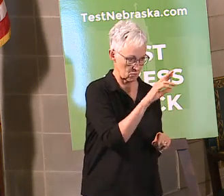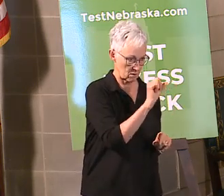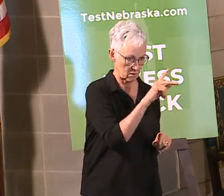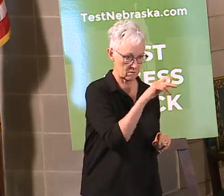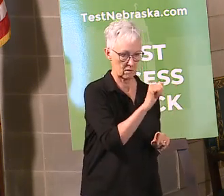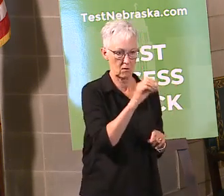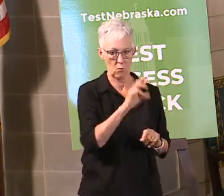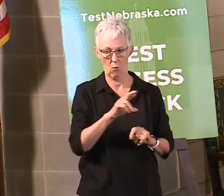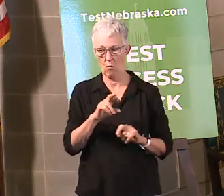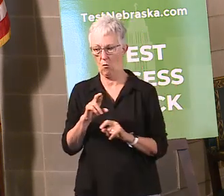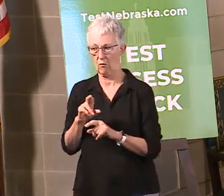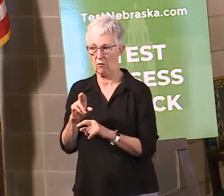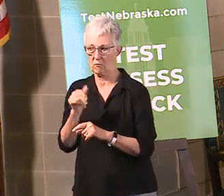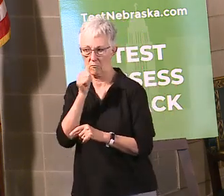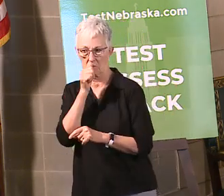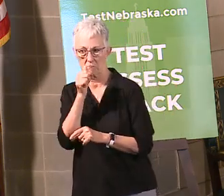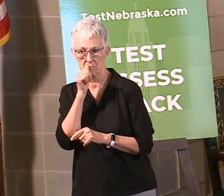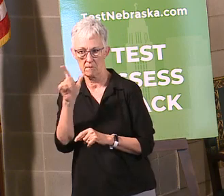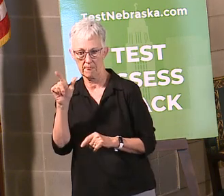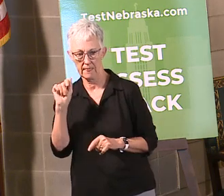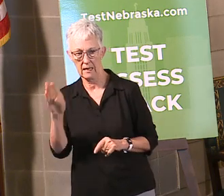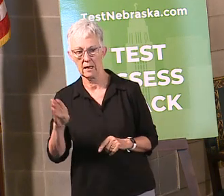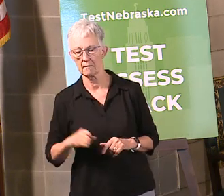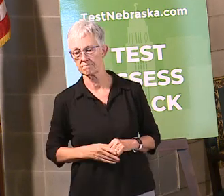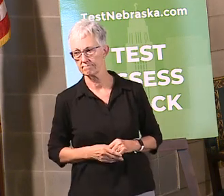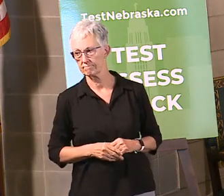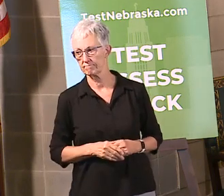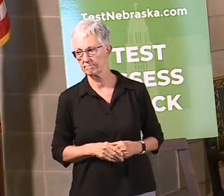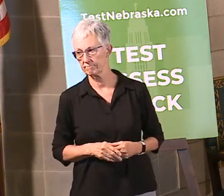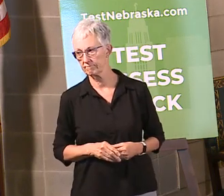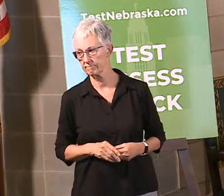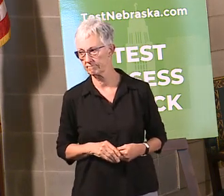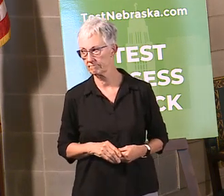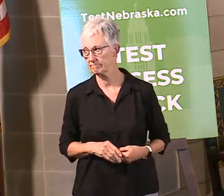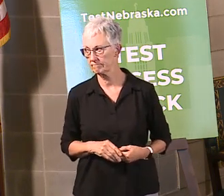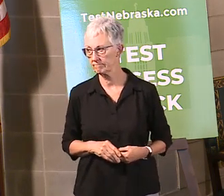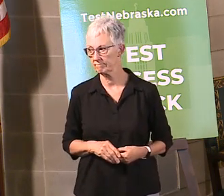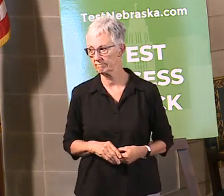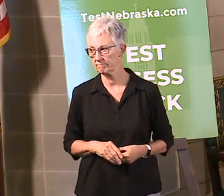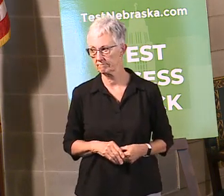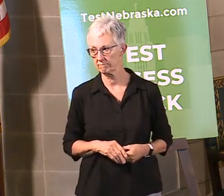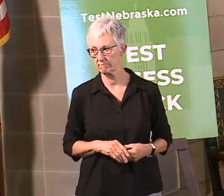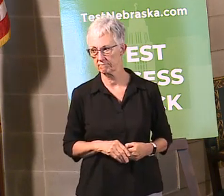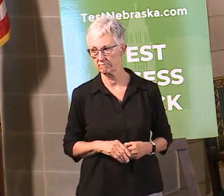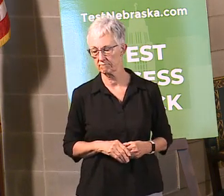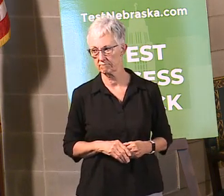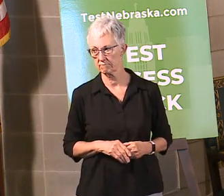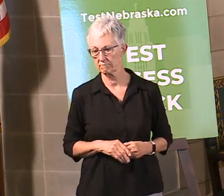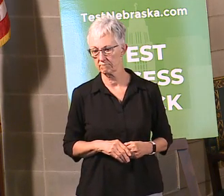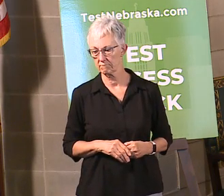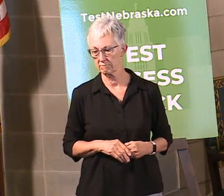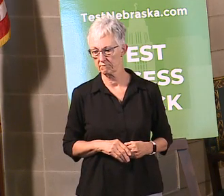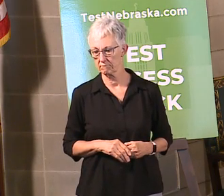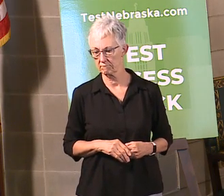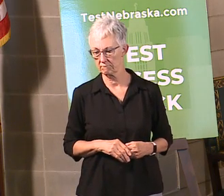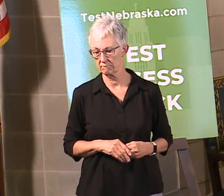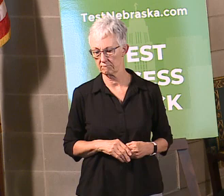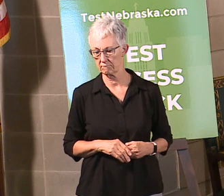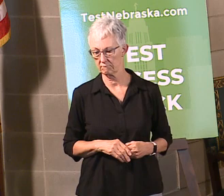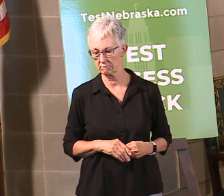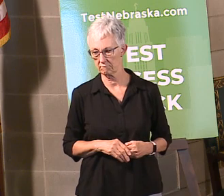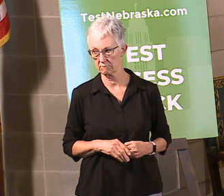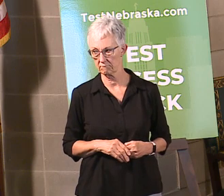testing to our local public health directors. Don Walton wants to know what criteria are you going to use to determine whether to lift or